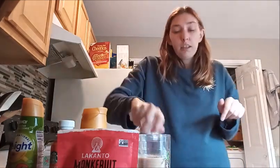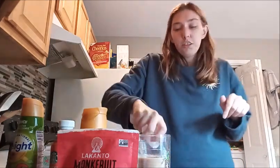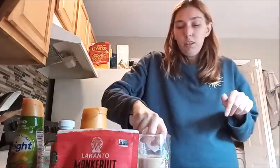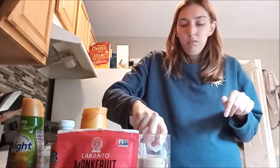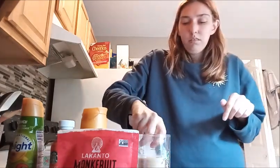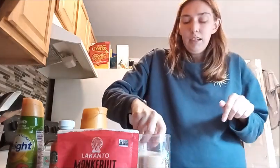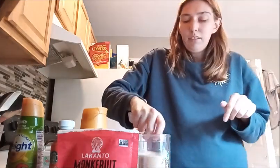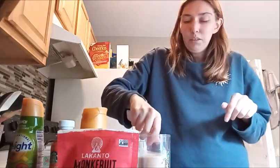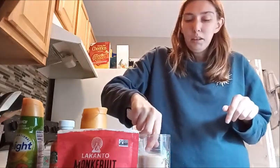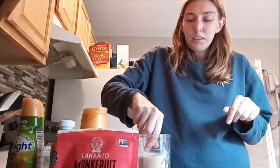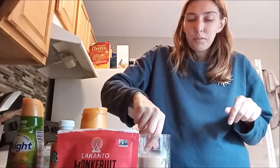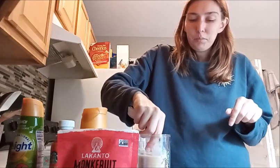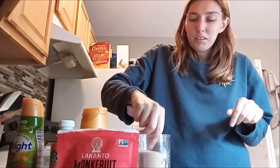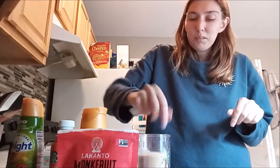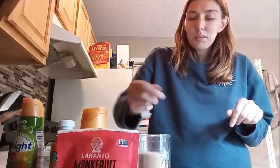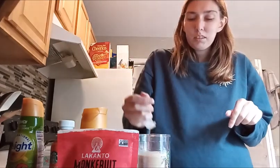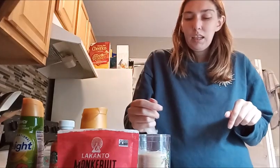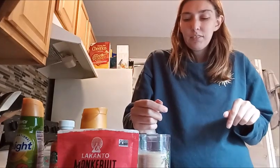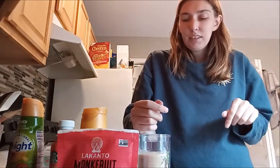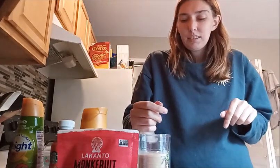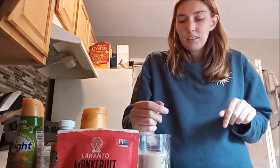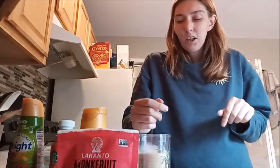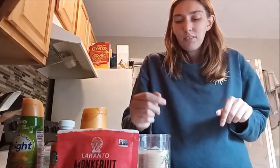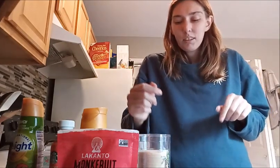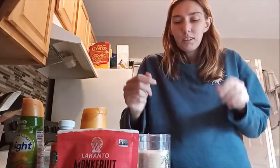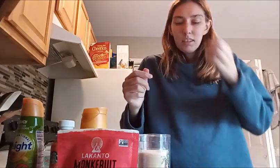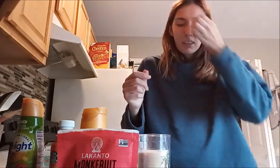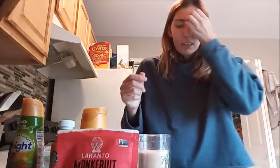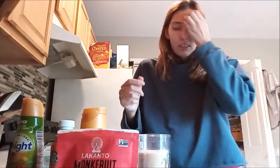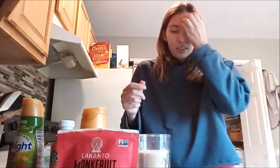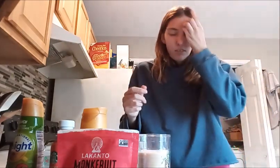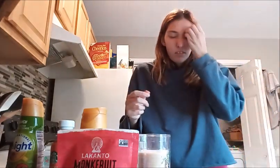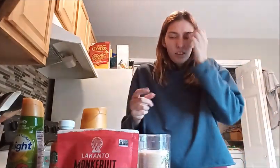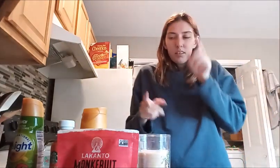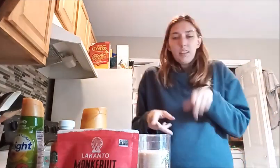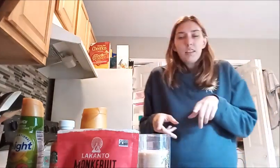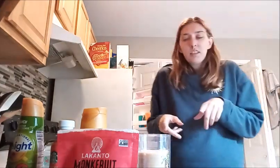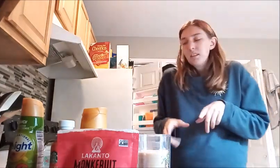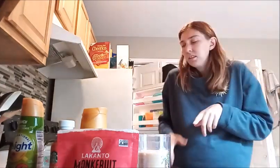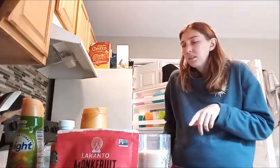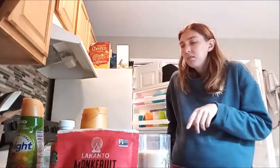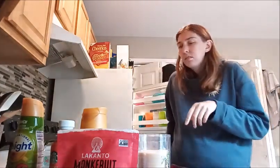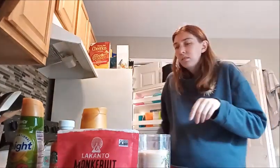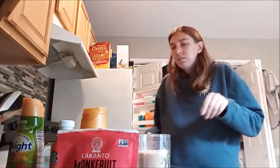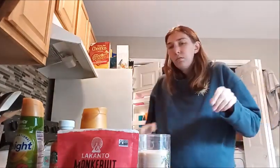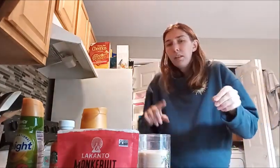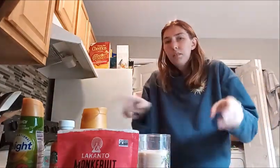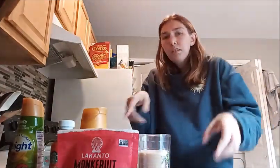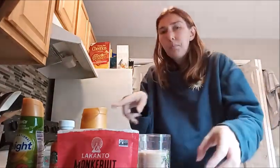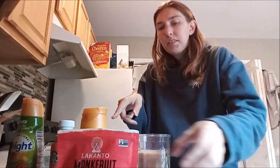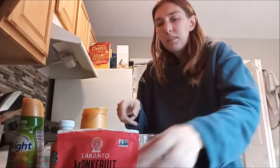Actually, no. Now I know why it's putting me to sleep, because it's caffeine. It's coffee. What sucks is I actually like this stuff with the mix-ins.